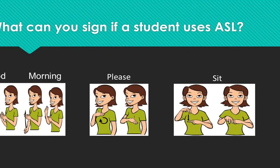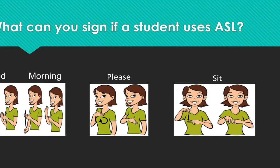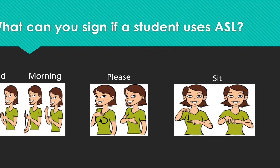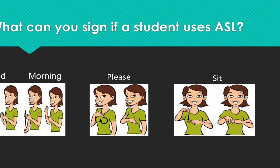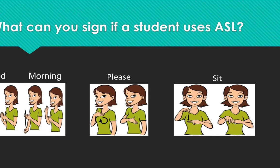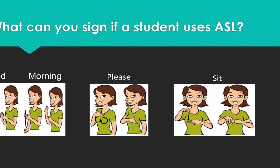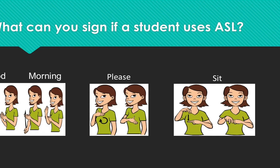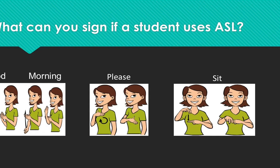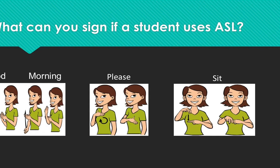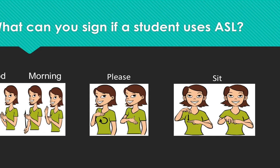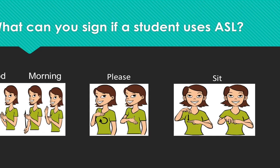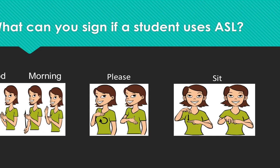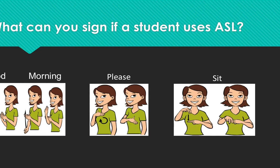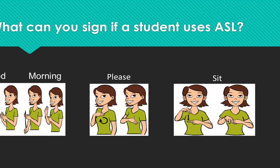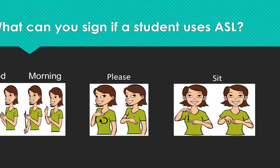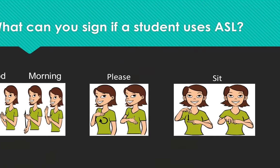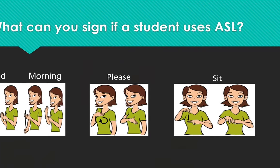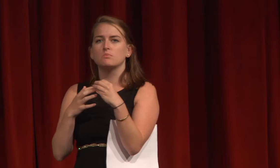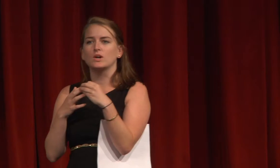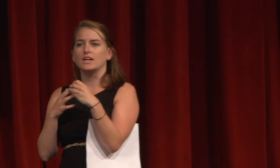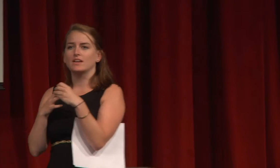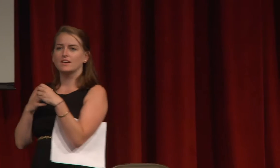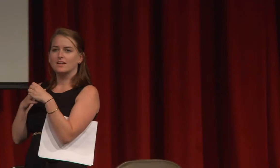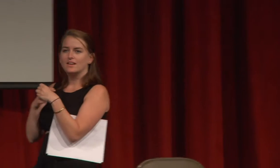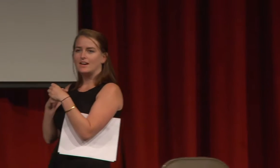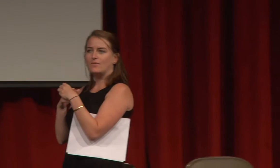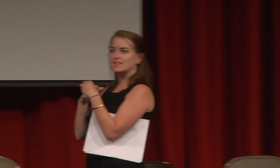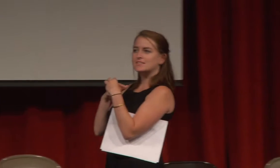But good morning. How many of you remember good morning? I want to see.